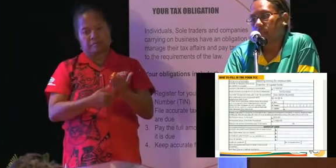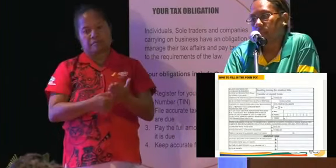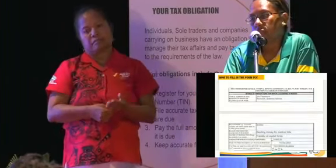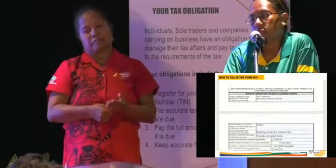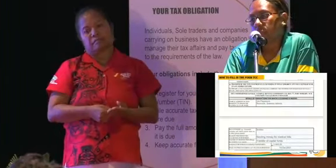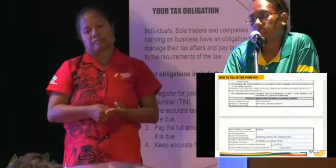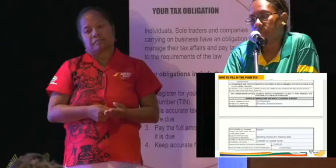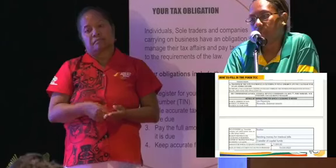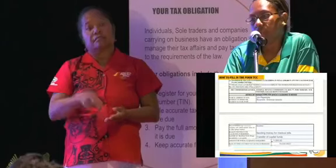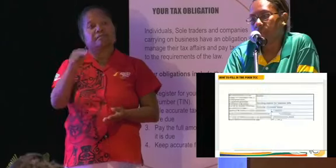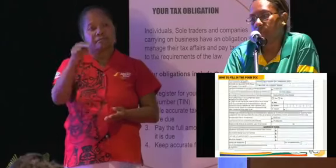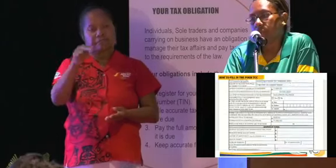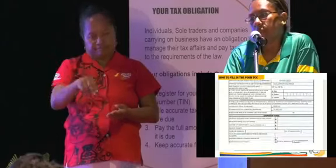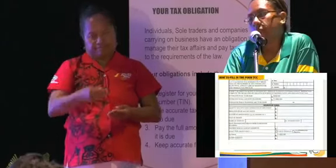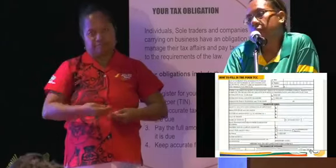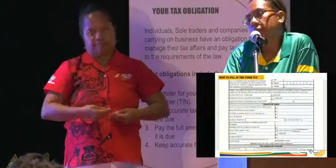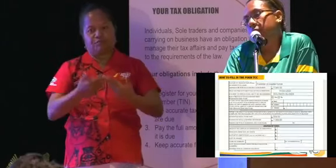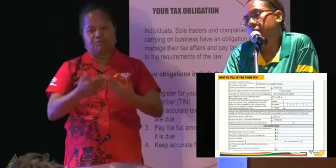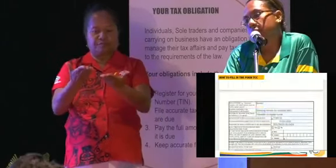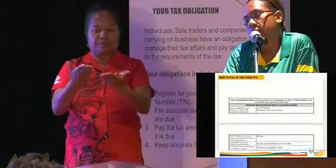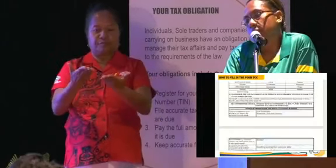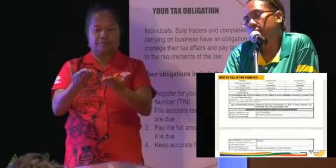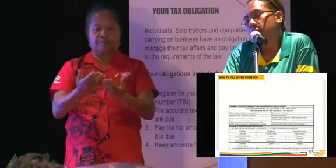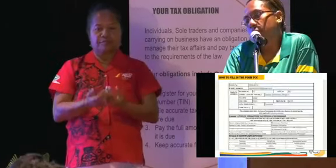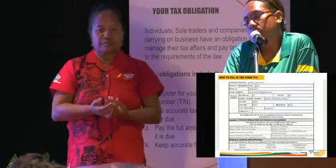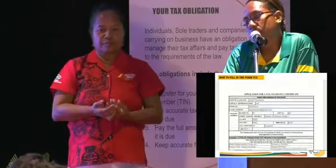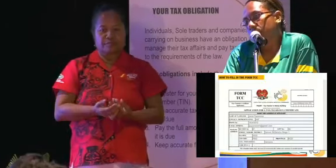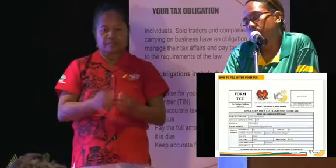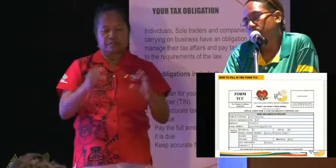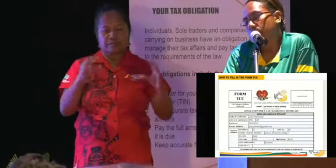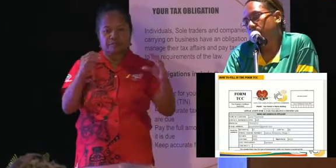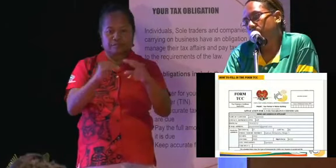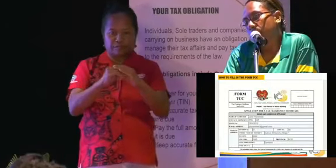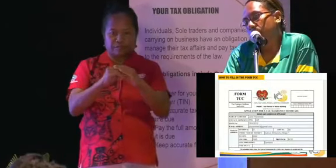that need to be provided.